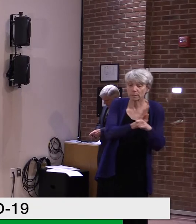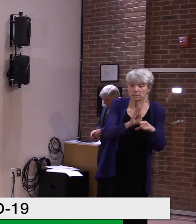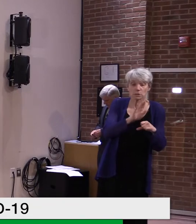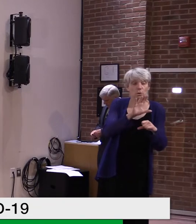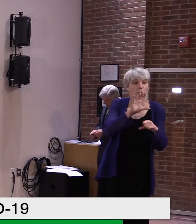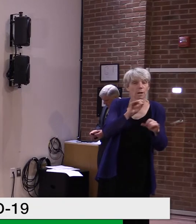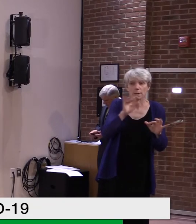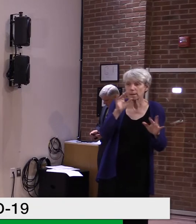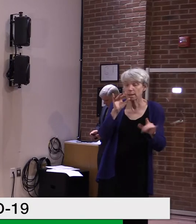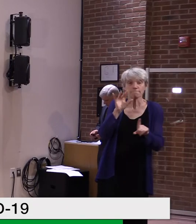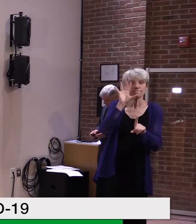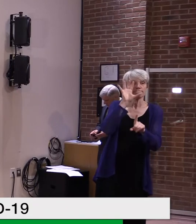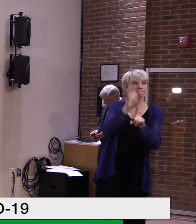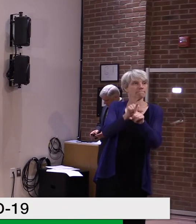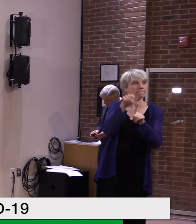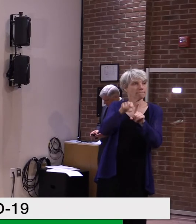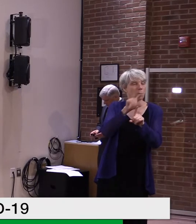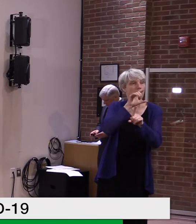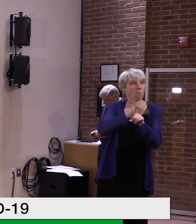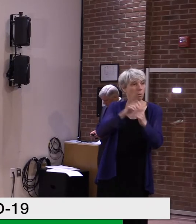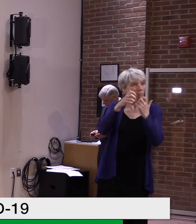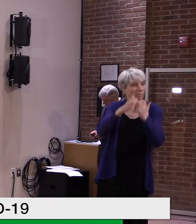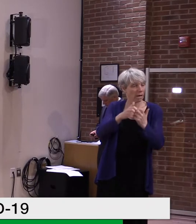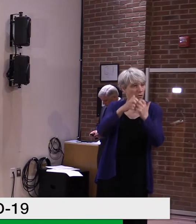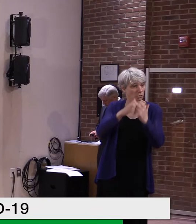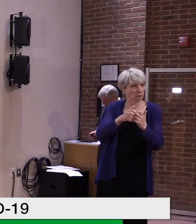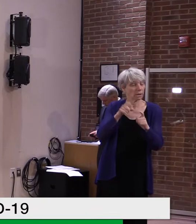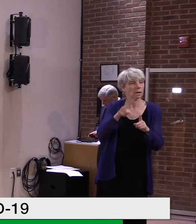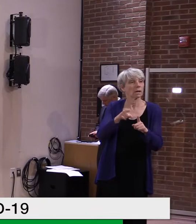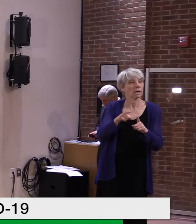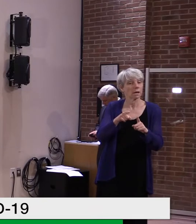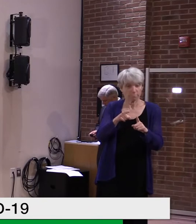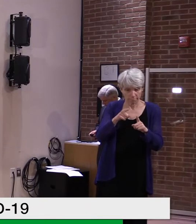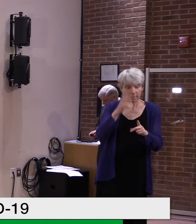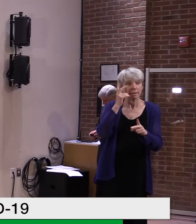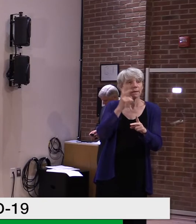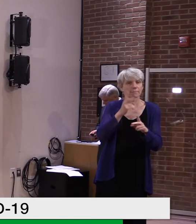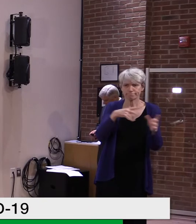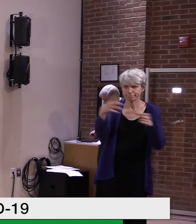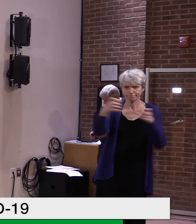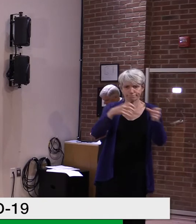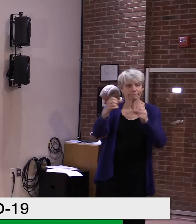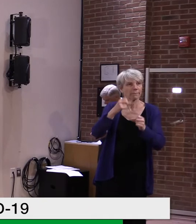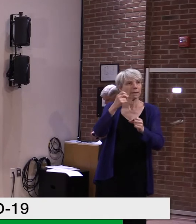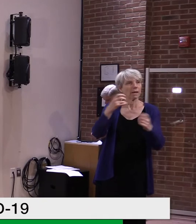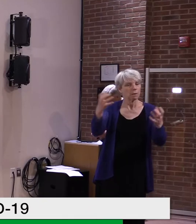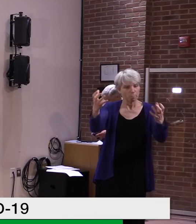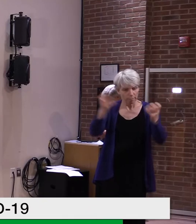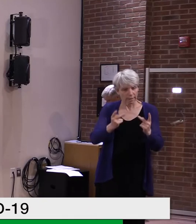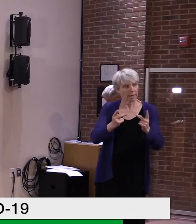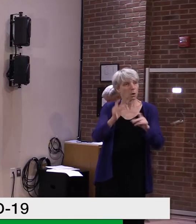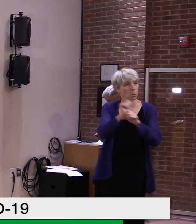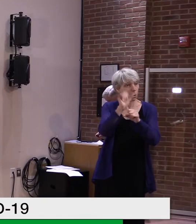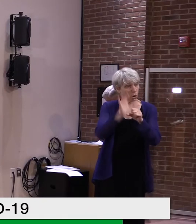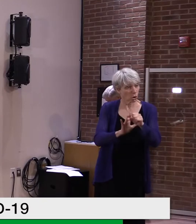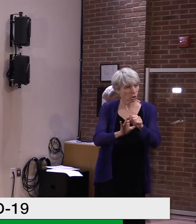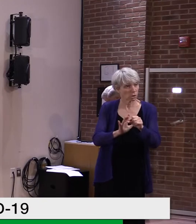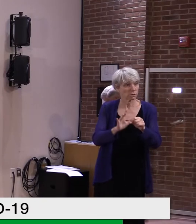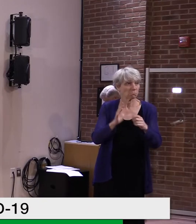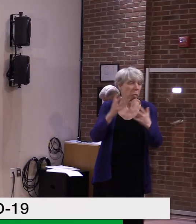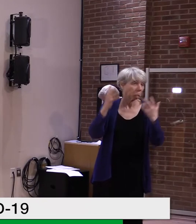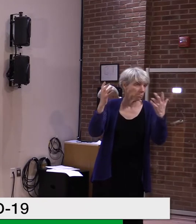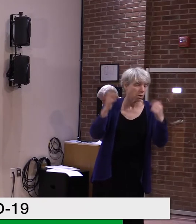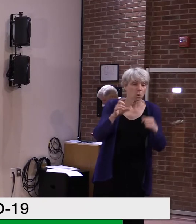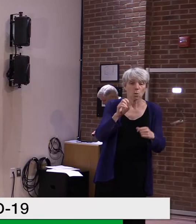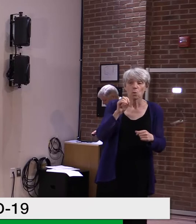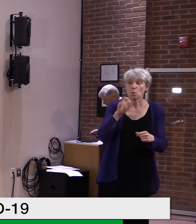it can purchase or otherwise repurpose to try to continue with those workers in that same industry, or whether there's or whether